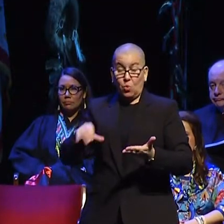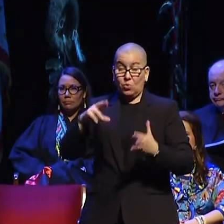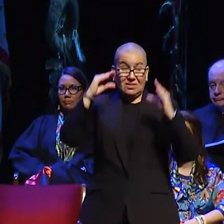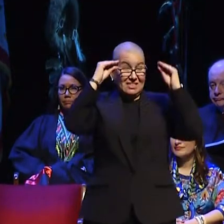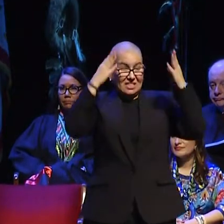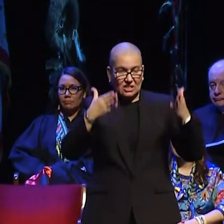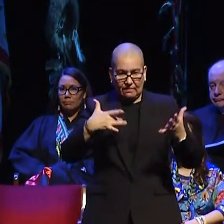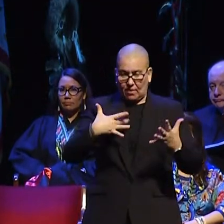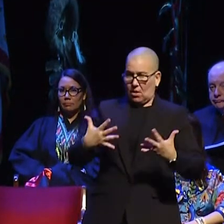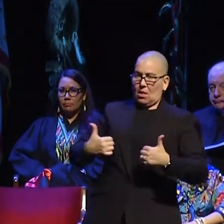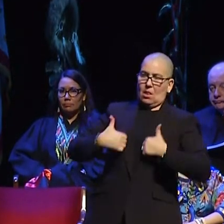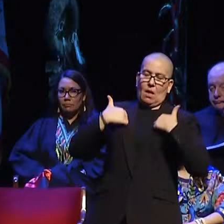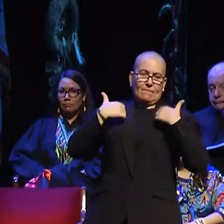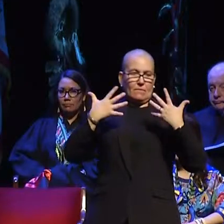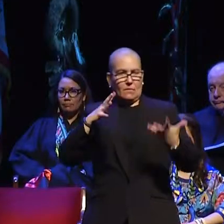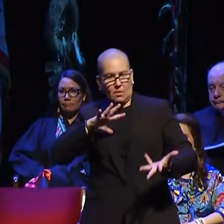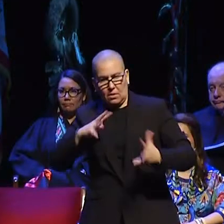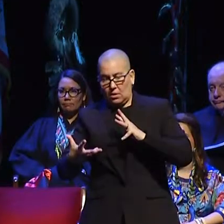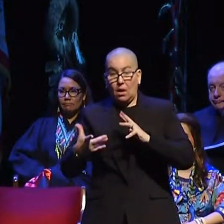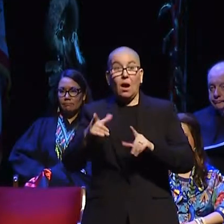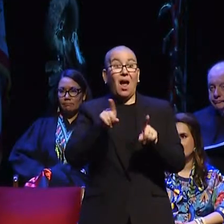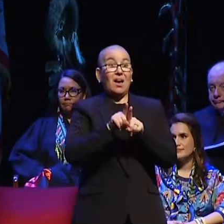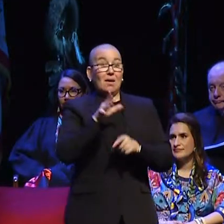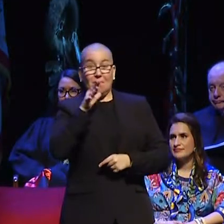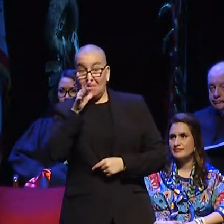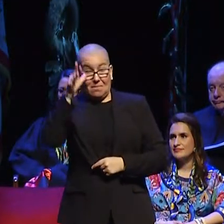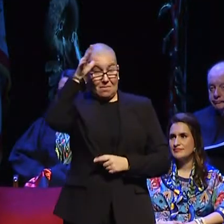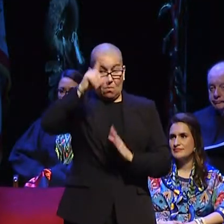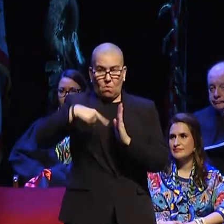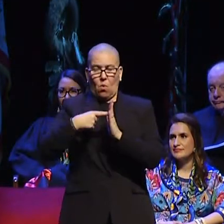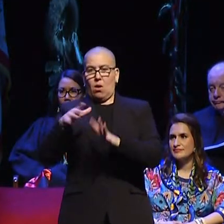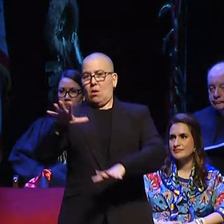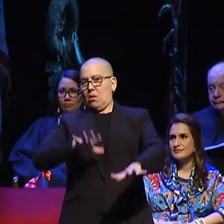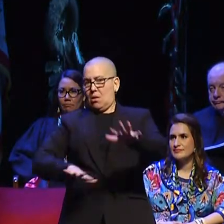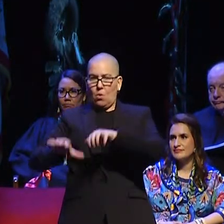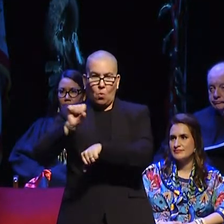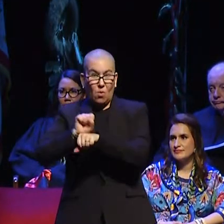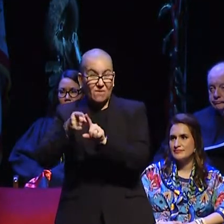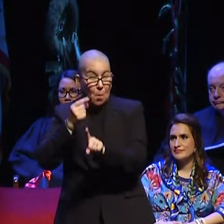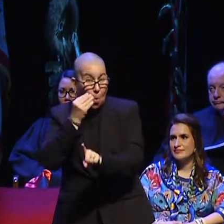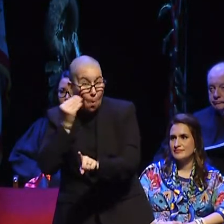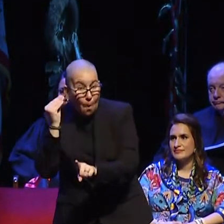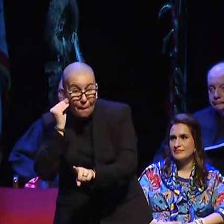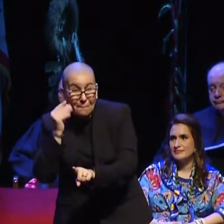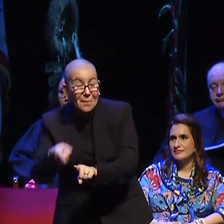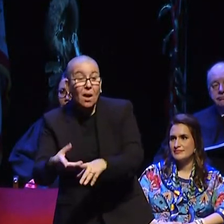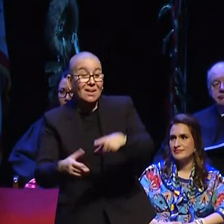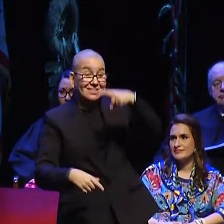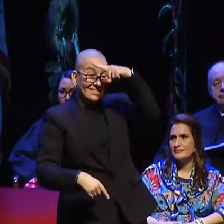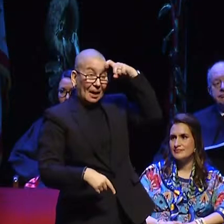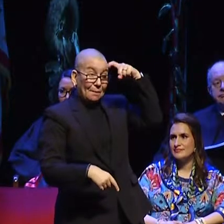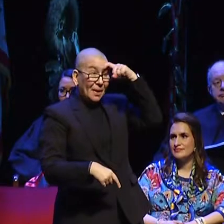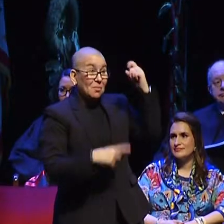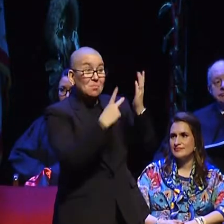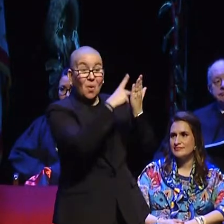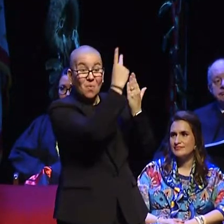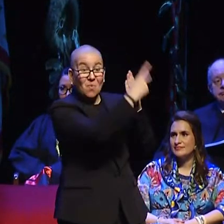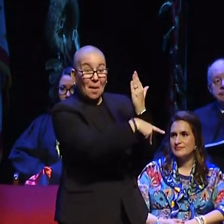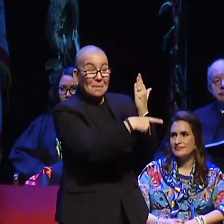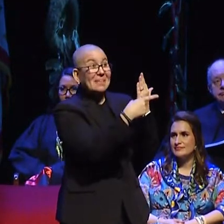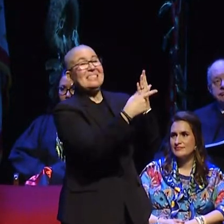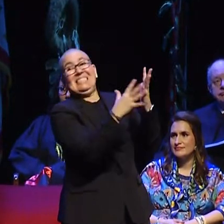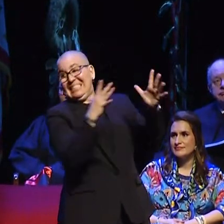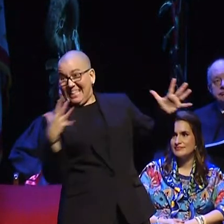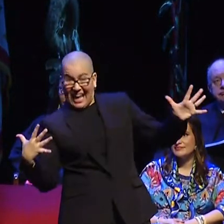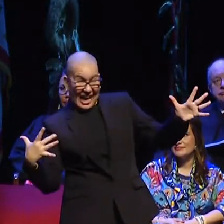of our kids have fallen behind. We've redoubled our efforts with summer catch-up programs, but there's a lot more to do. Let me be